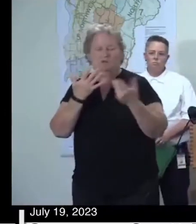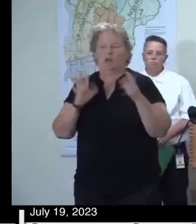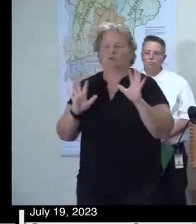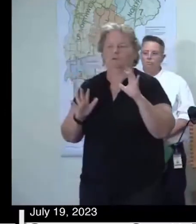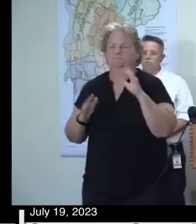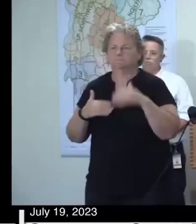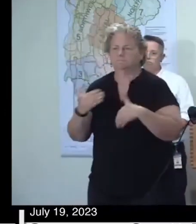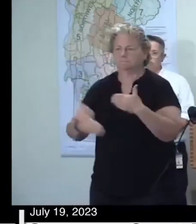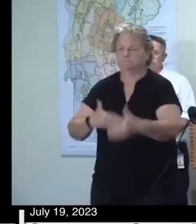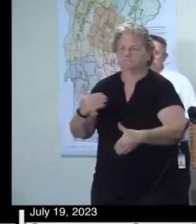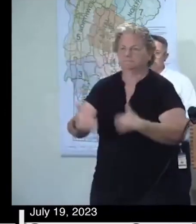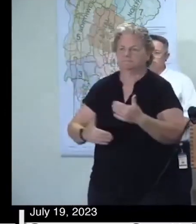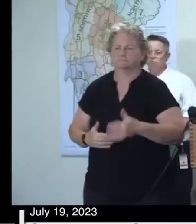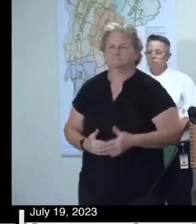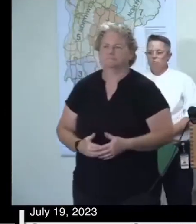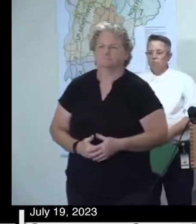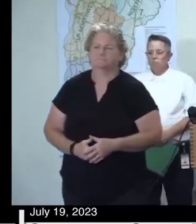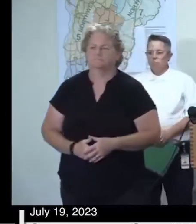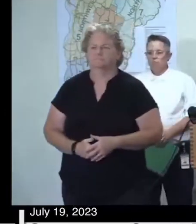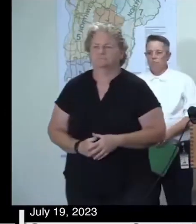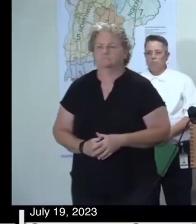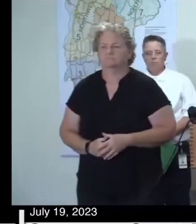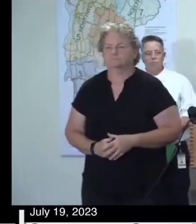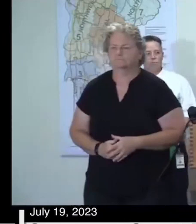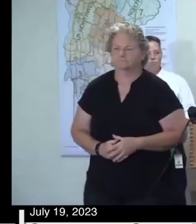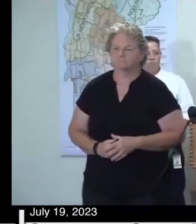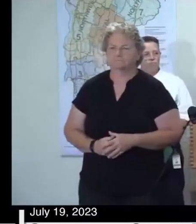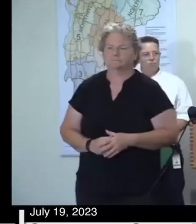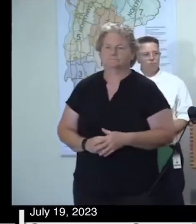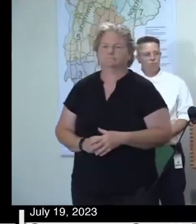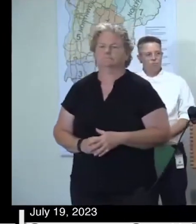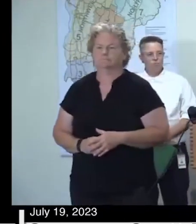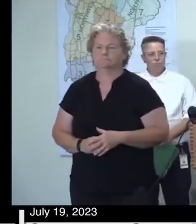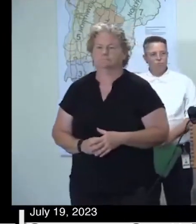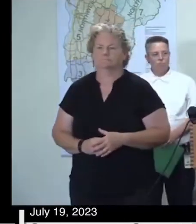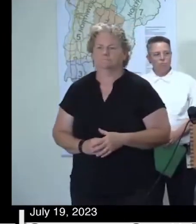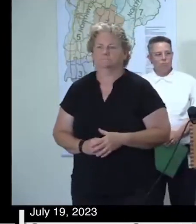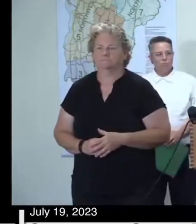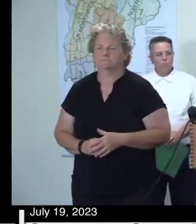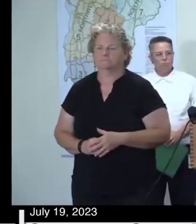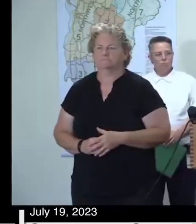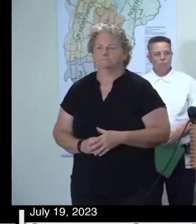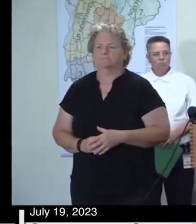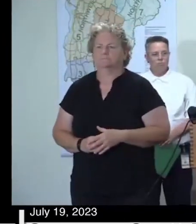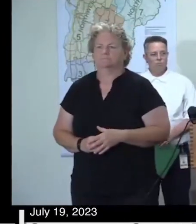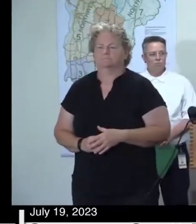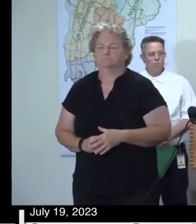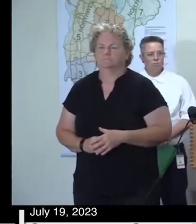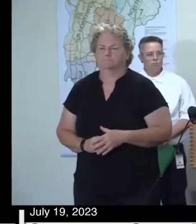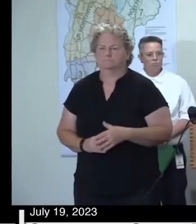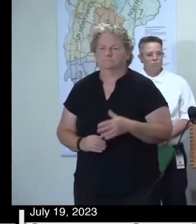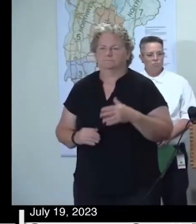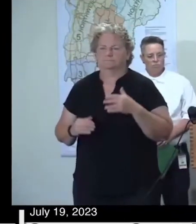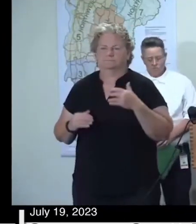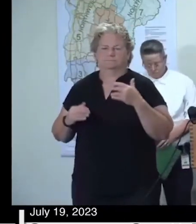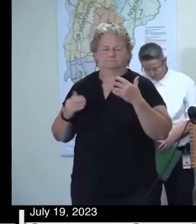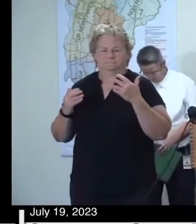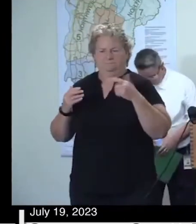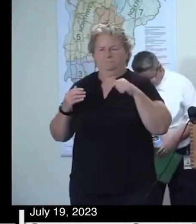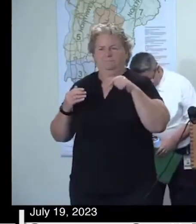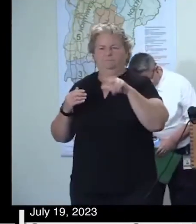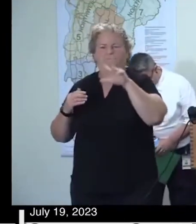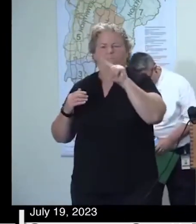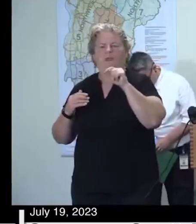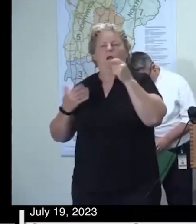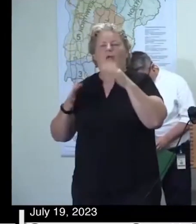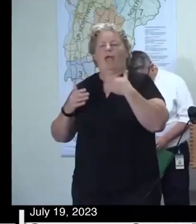I've been doing this for a while, and I've never seen a state lean so far forward and set up centers like this. And so we're supporting ones that